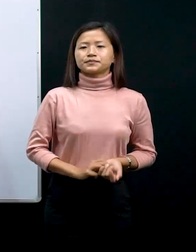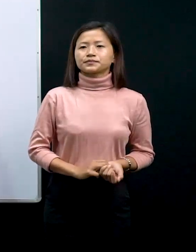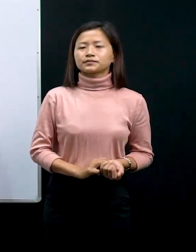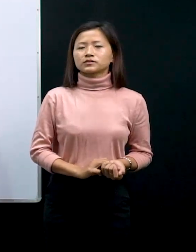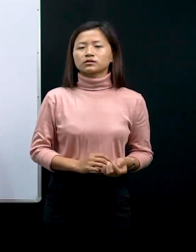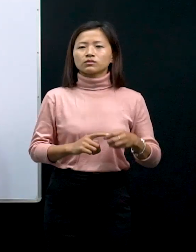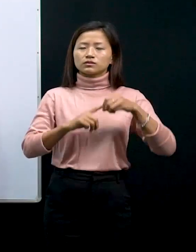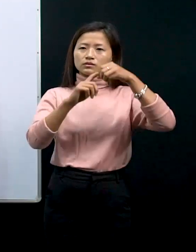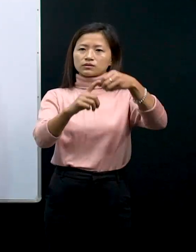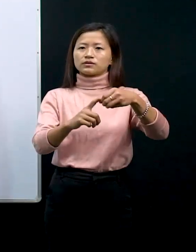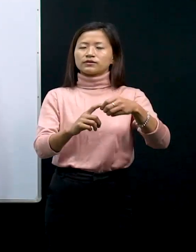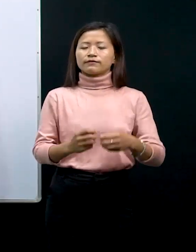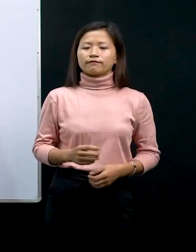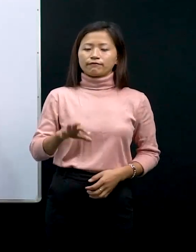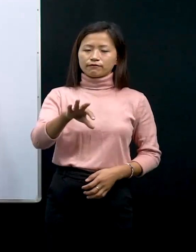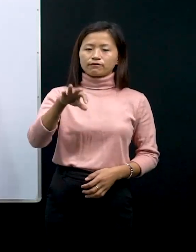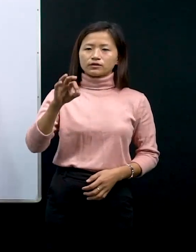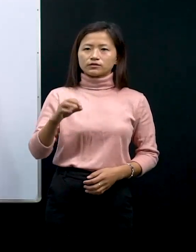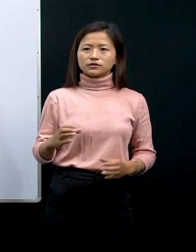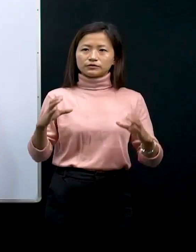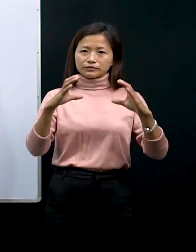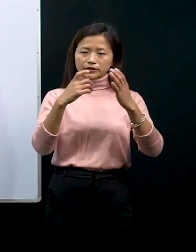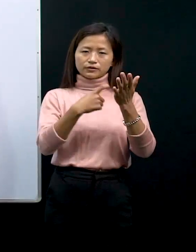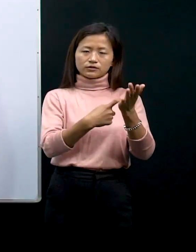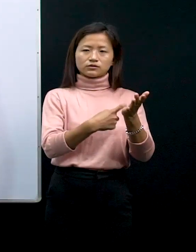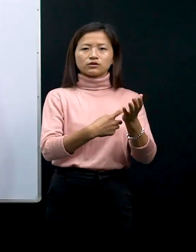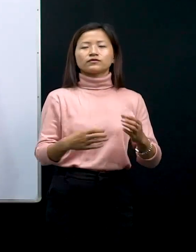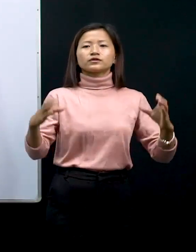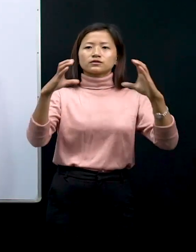What is the question? Find the radius of the circle.